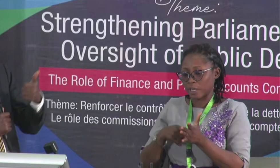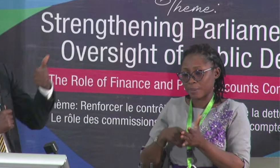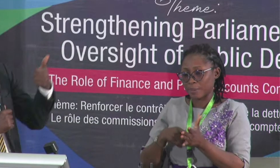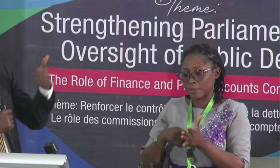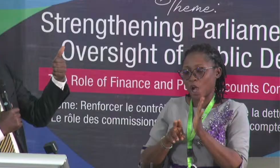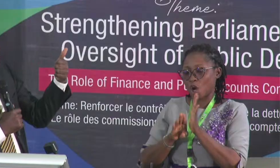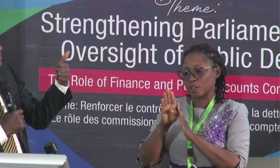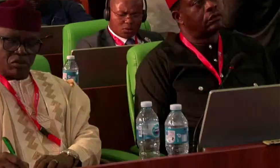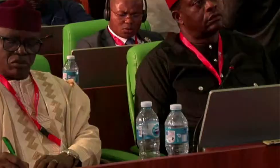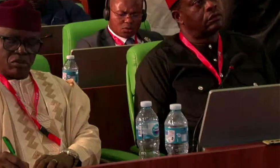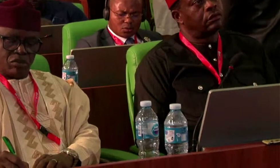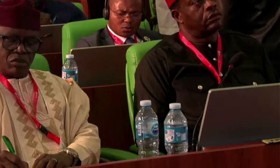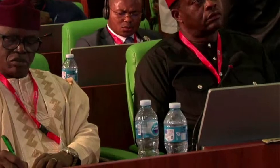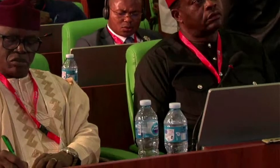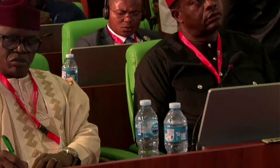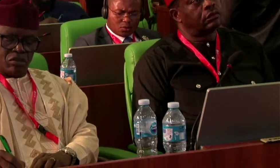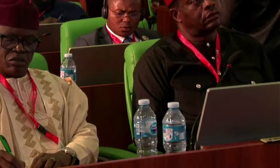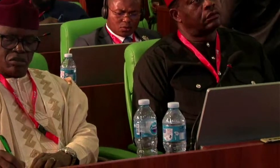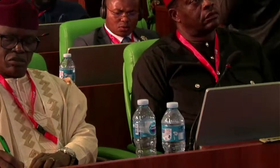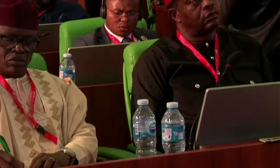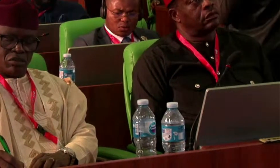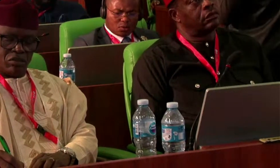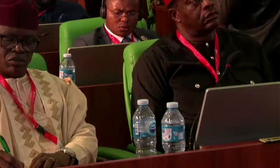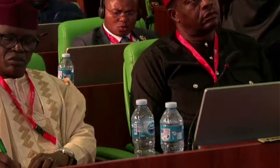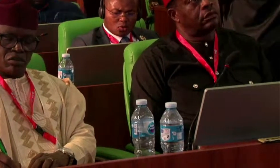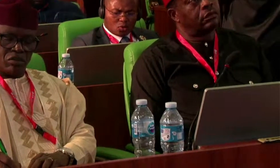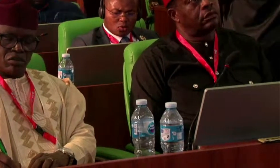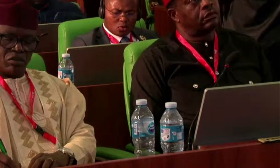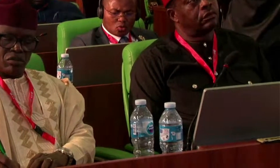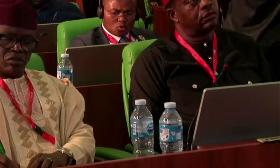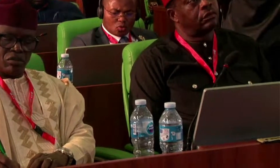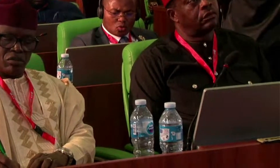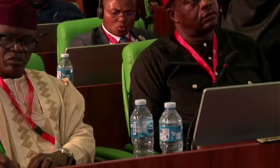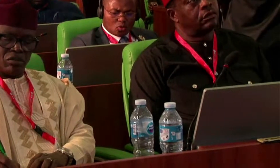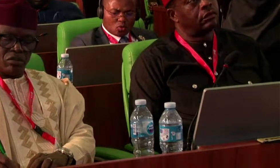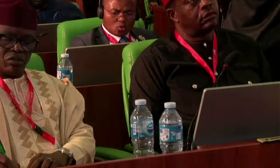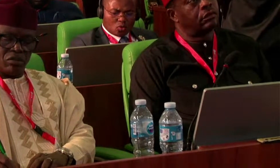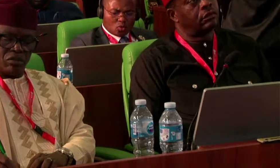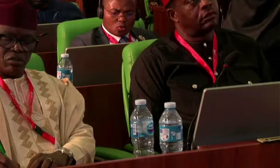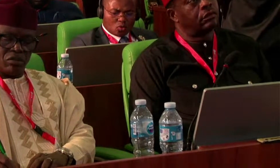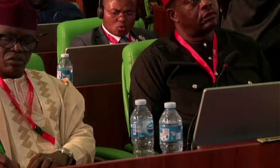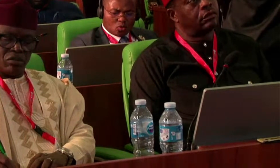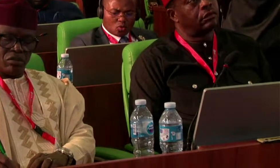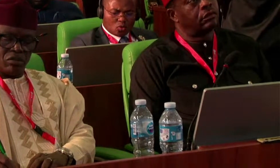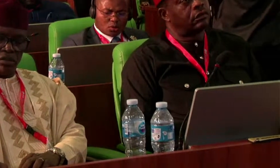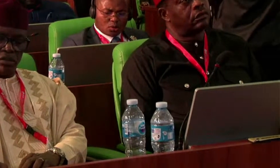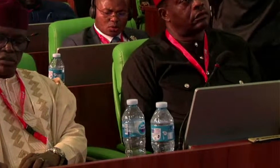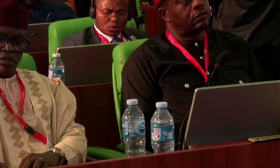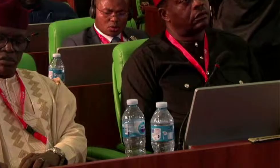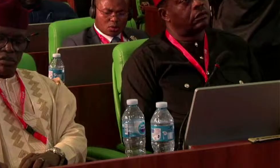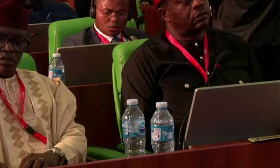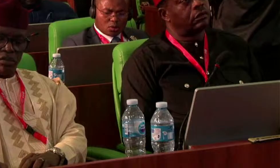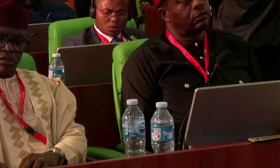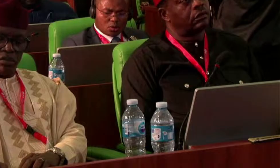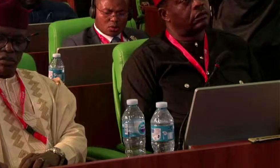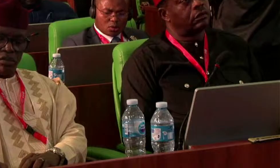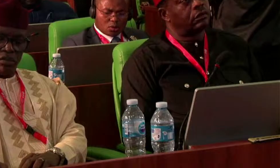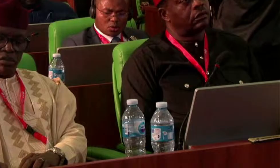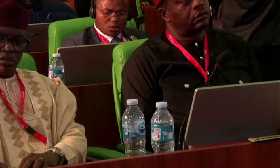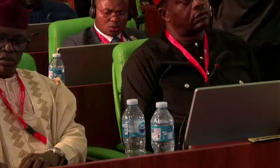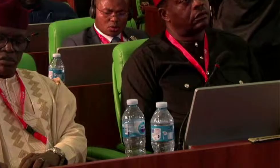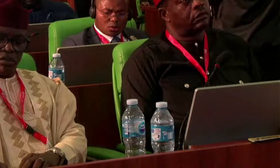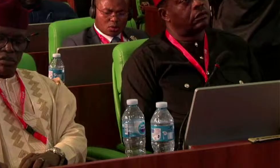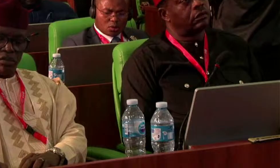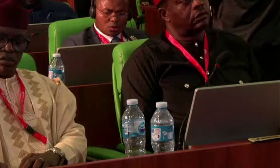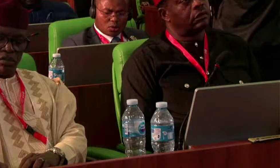So the question then is, some fundamental truths I want to talk about debt and development. First, is that debt